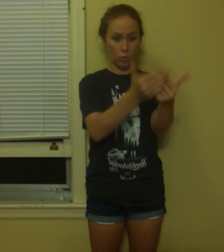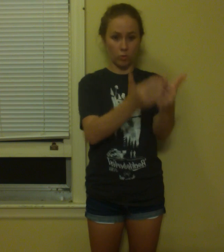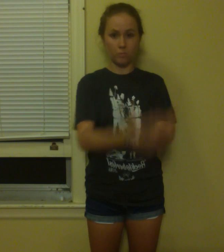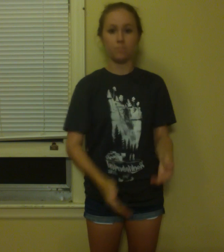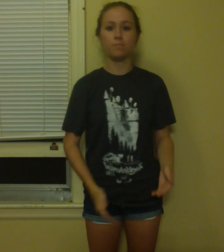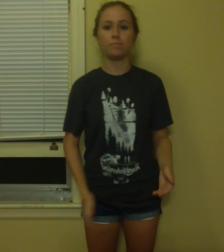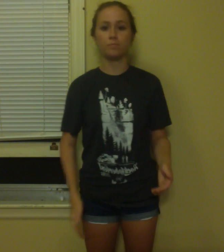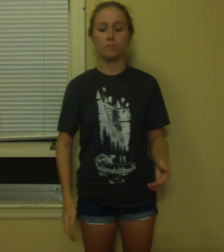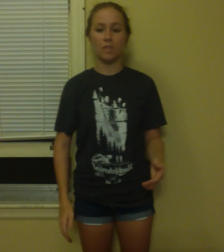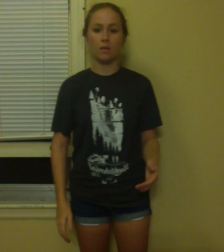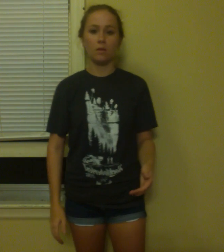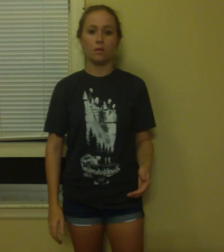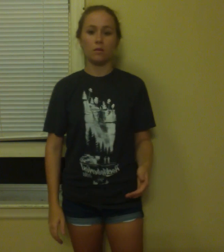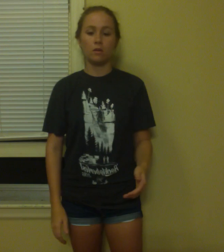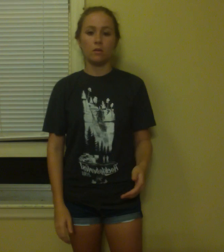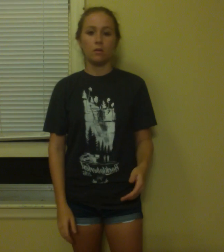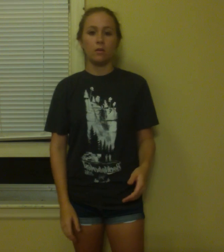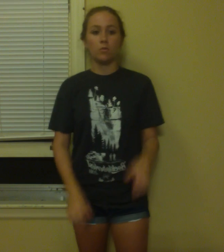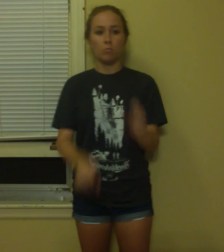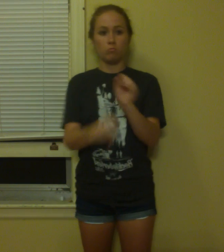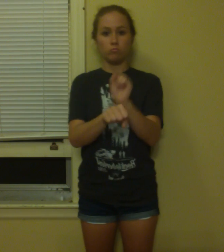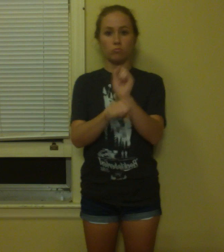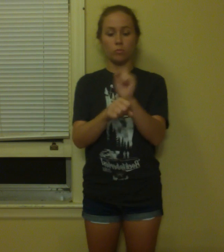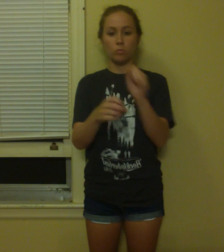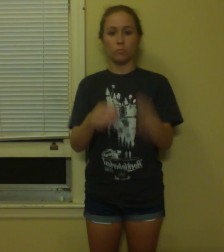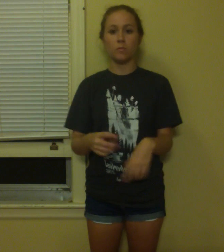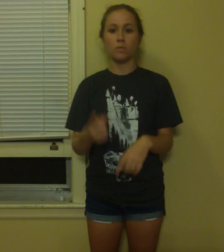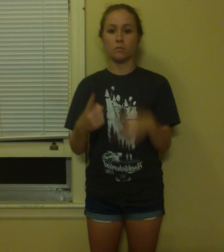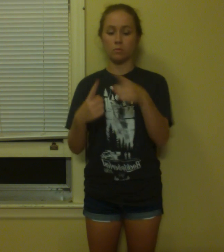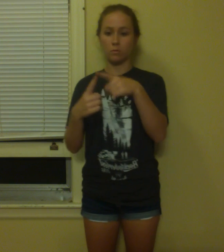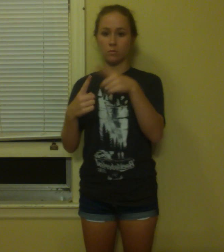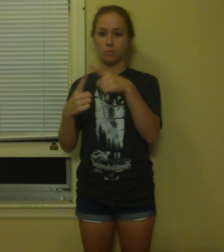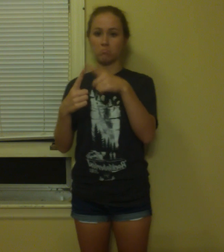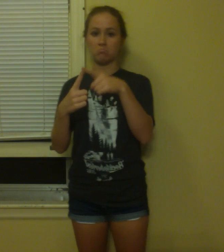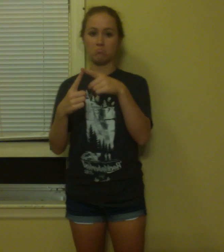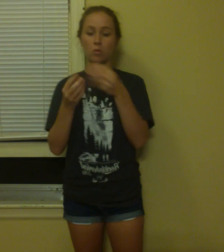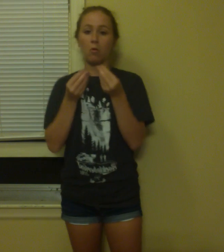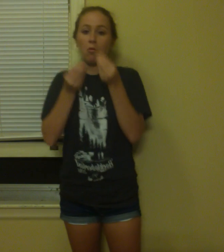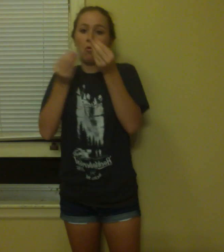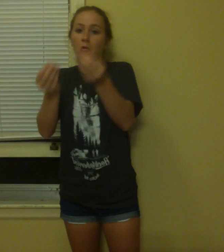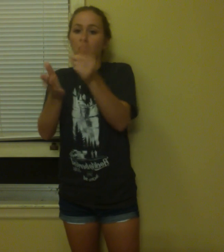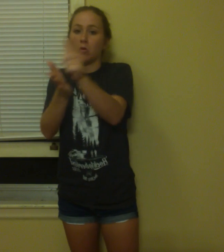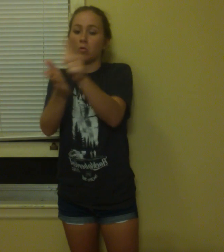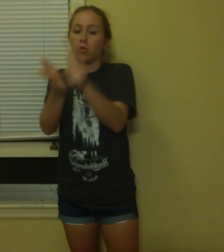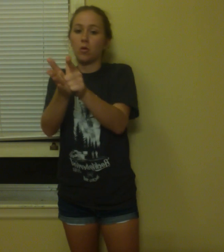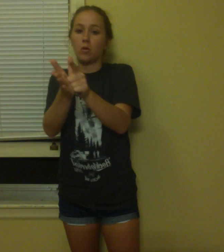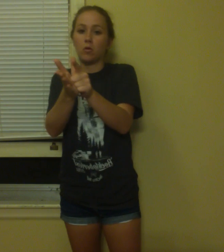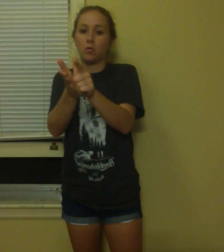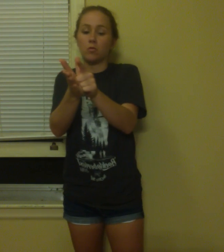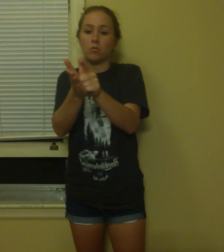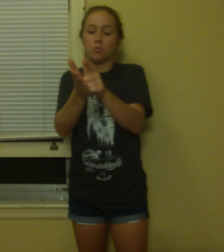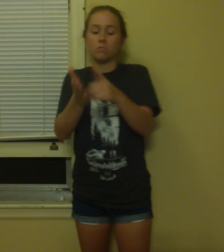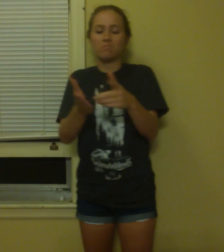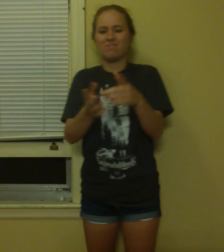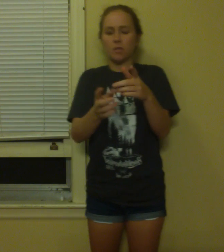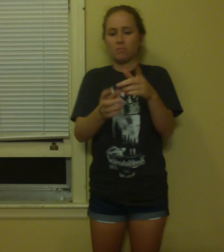jobs. Legislative leader, right? He can suggest laws to Congress, but he cannot make laws. He gives the State of the Union speech. Remember, we